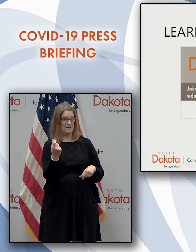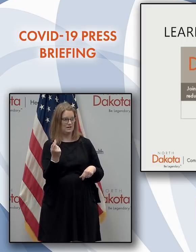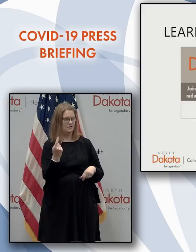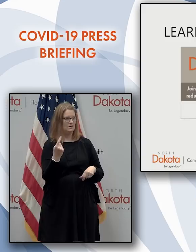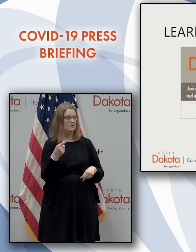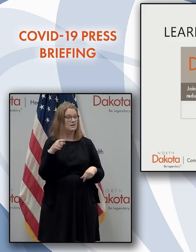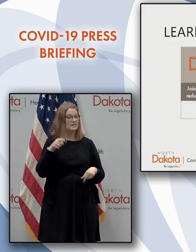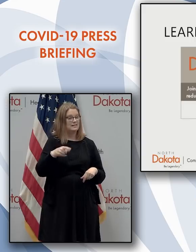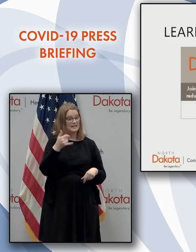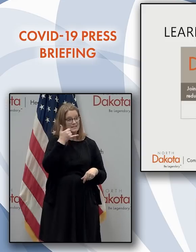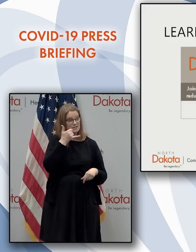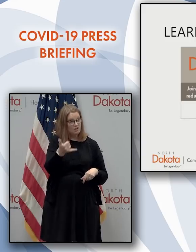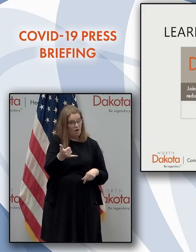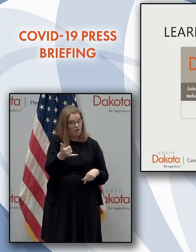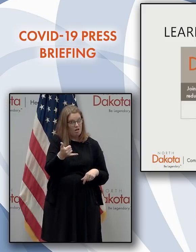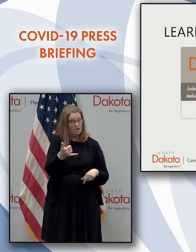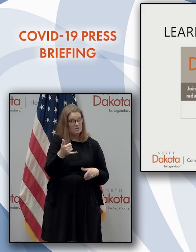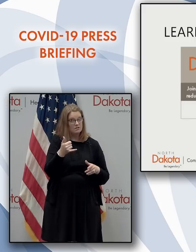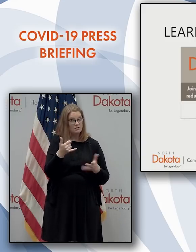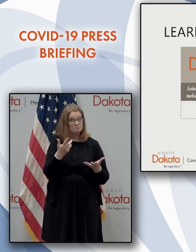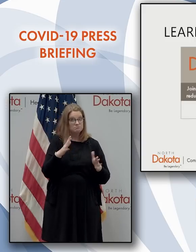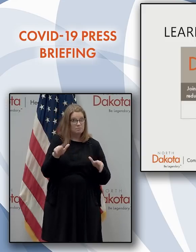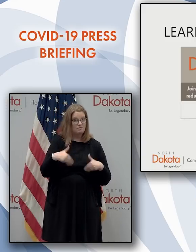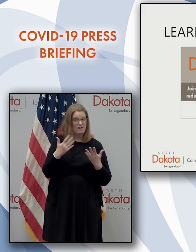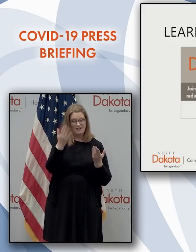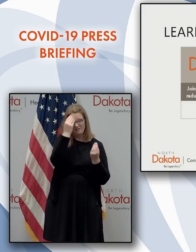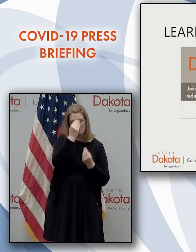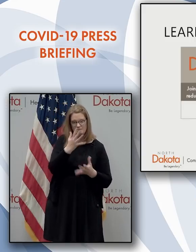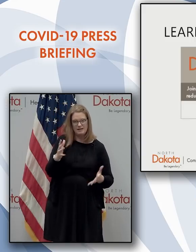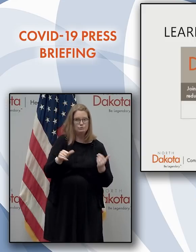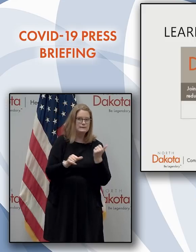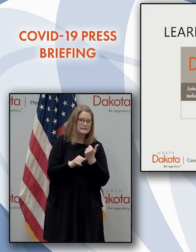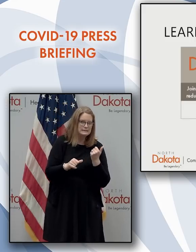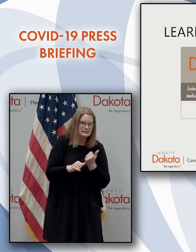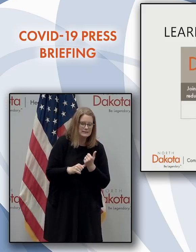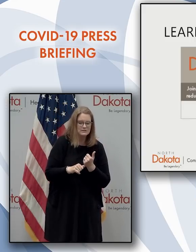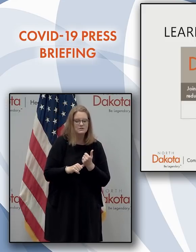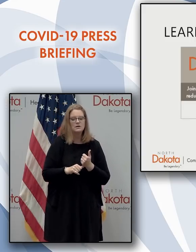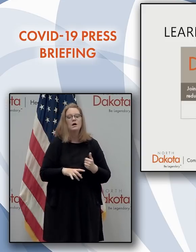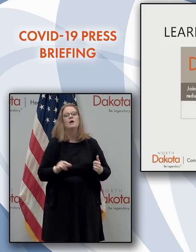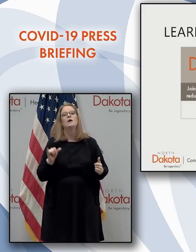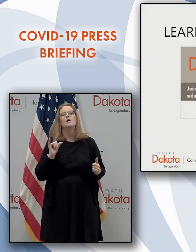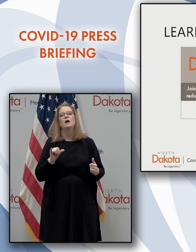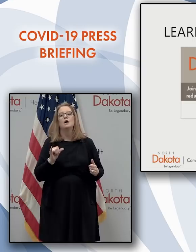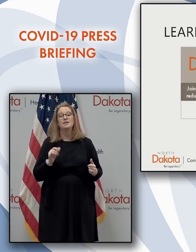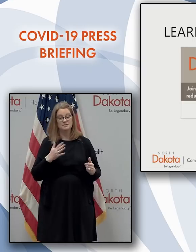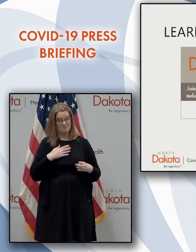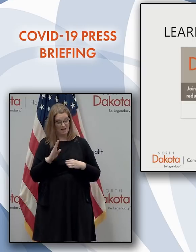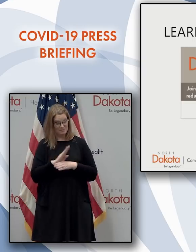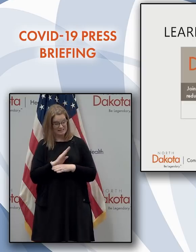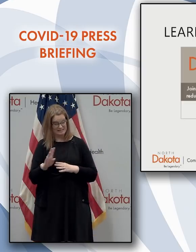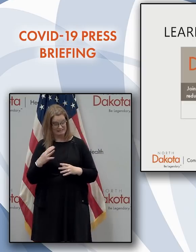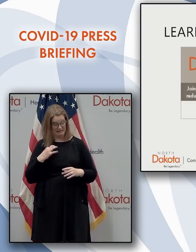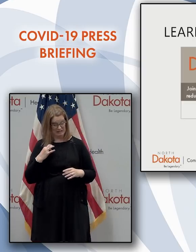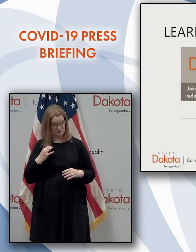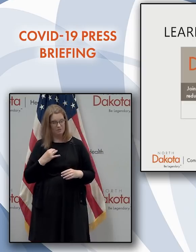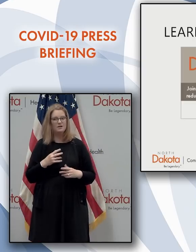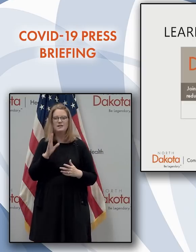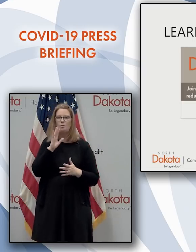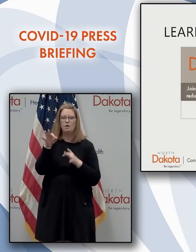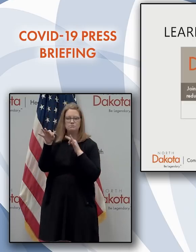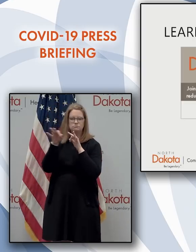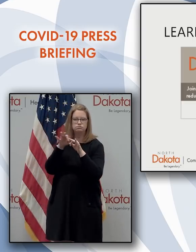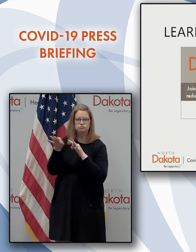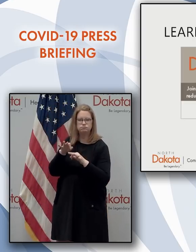At this call, you will be provided additional information to assist you in determining if your business is eligible, more detail on the types of